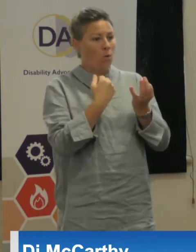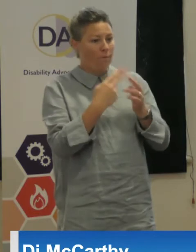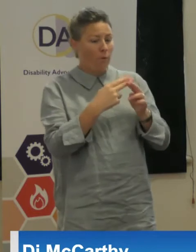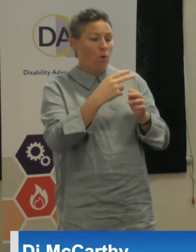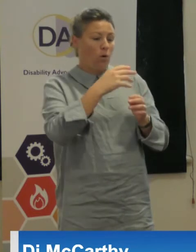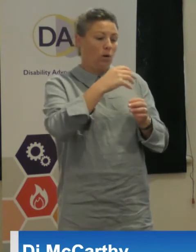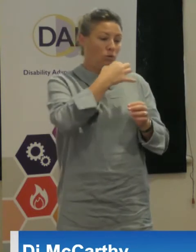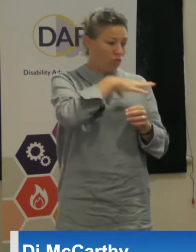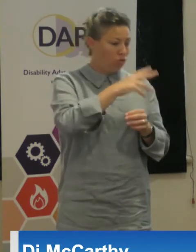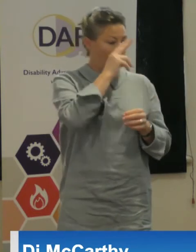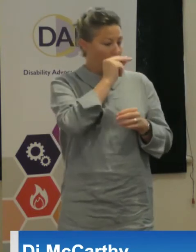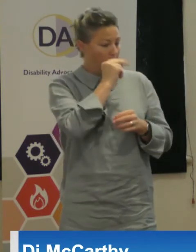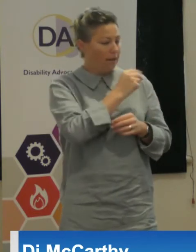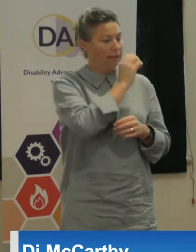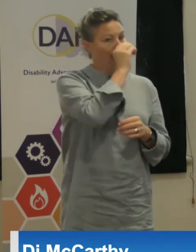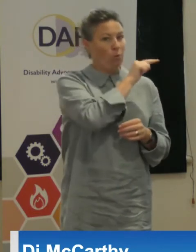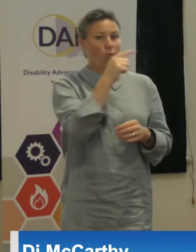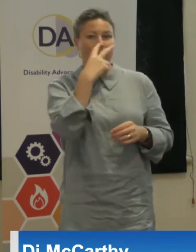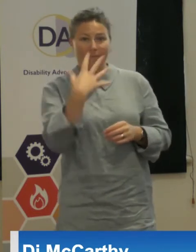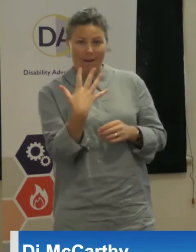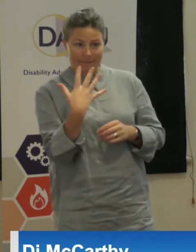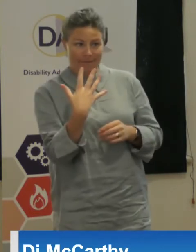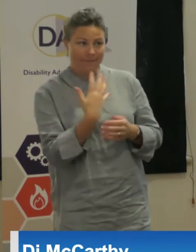from the age of 0 to 25. And